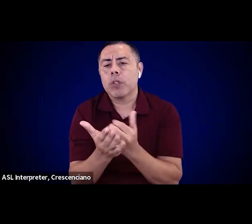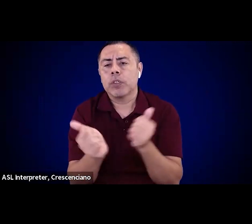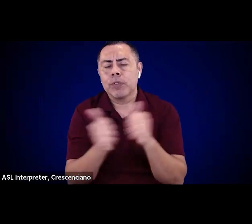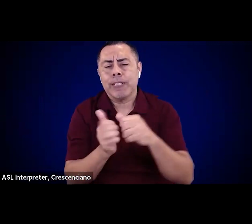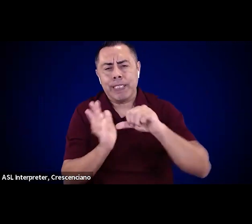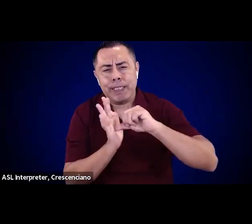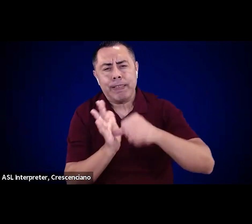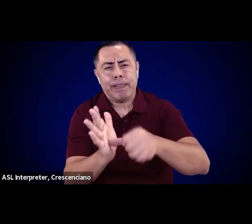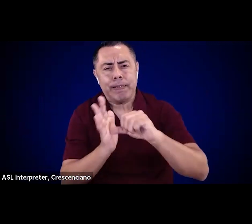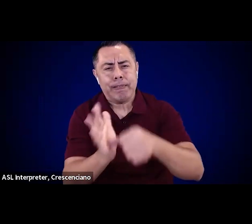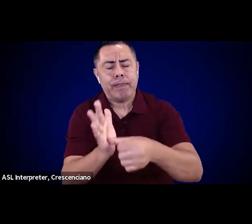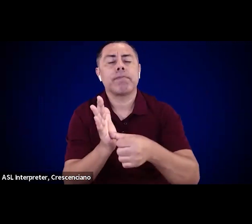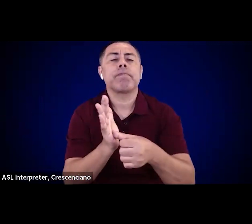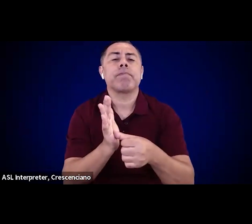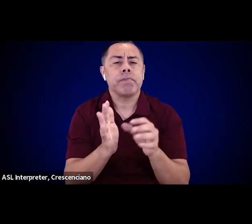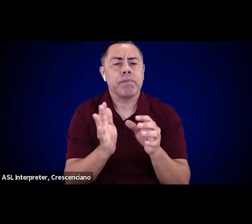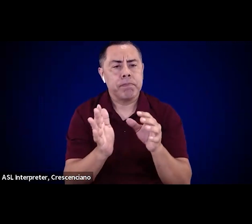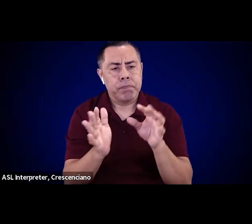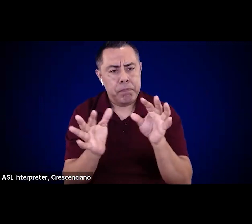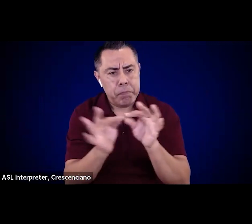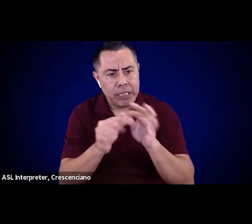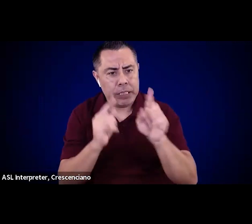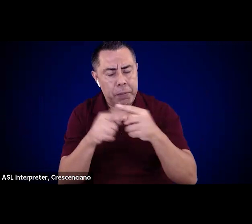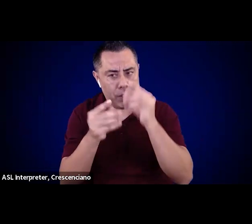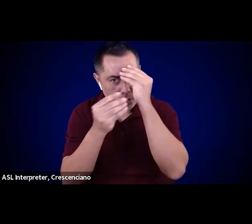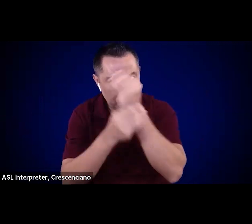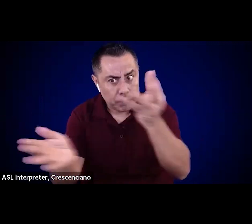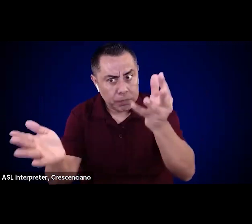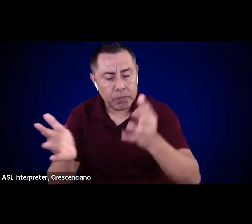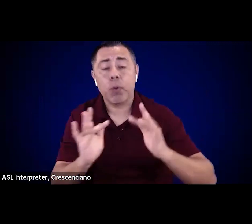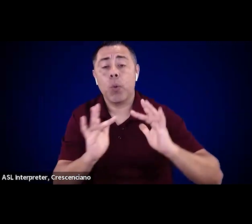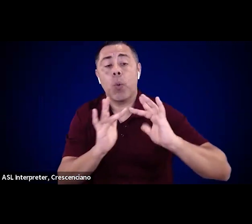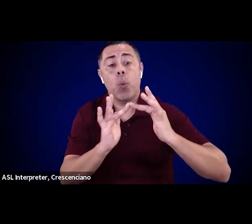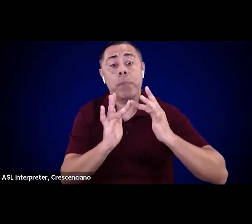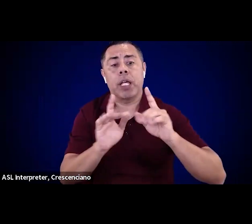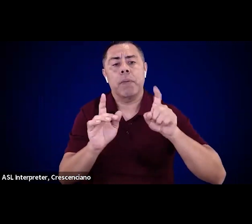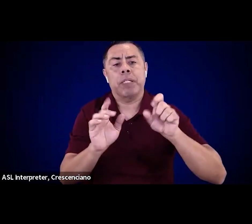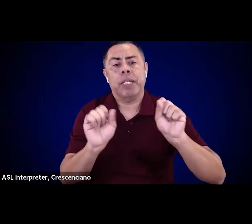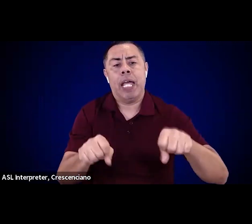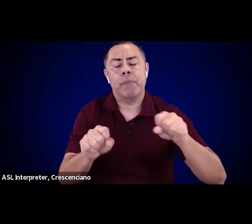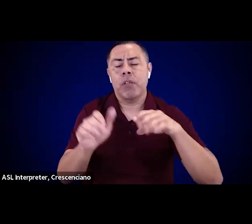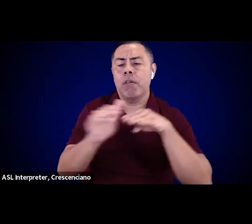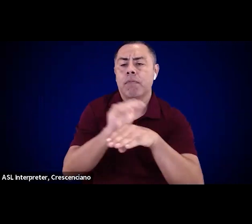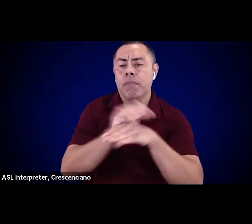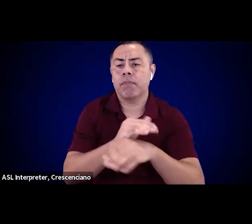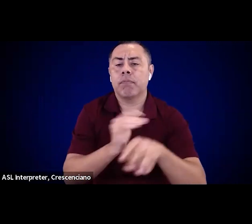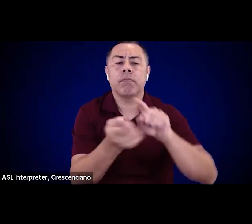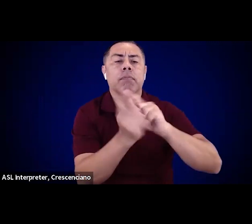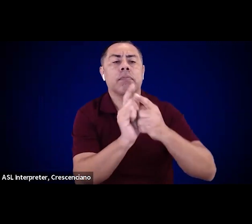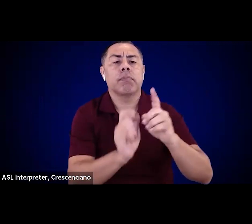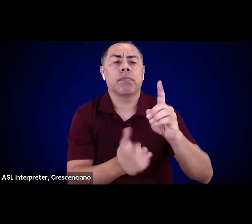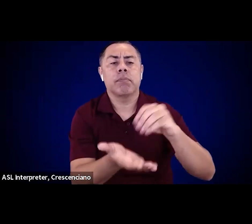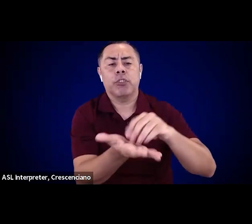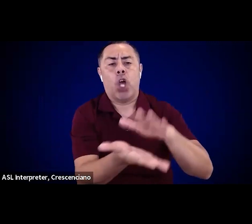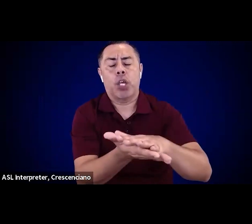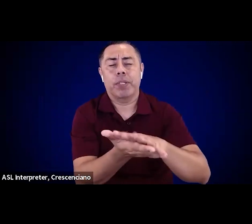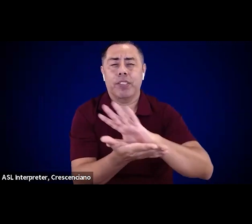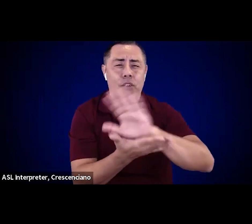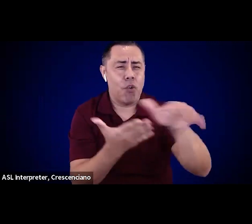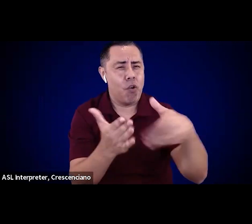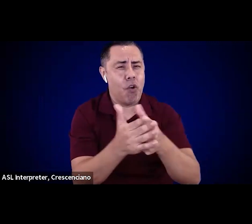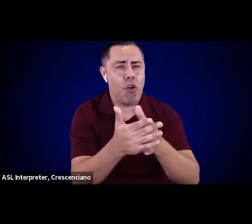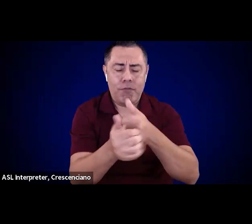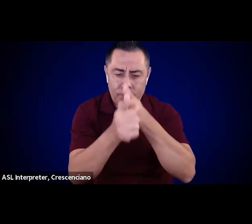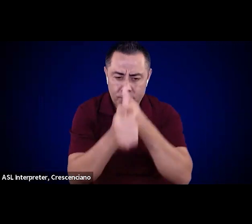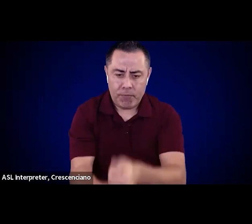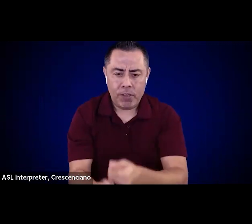website accessibility, document conversion, and all things related to 508 compliance. Through our Office of Access